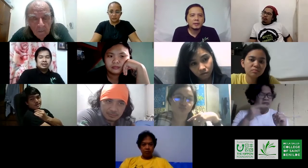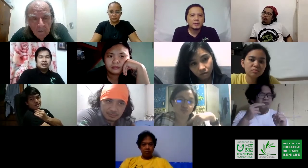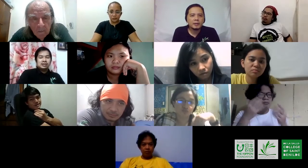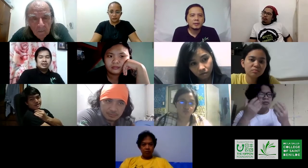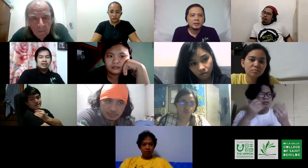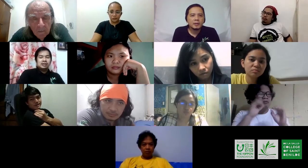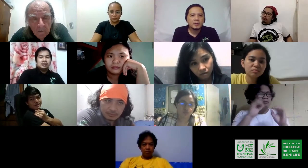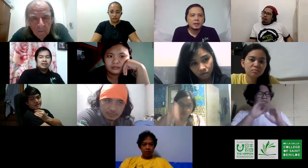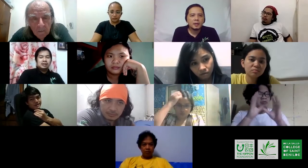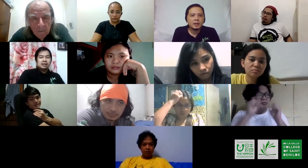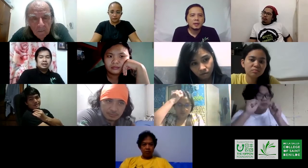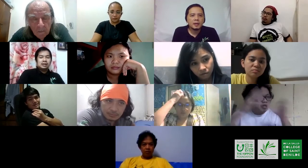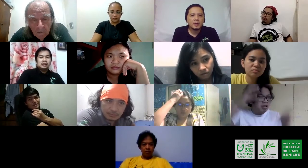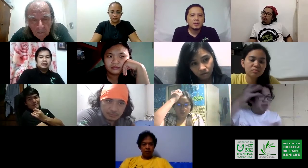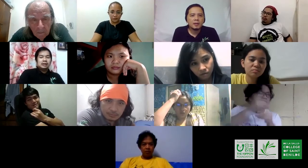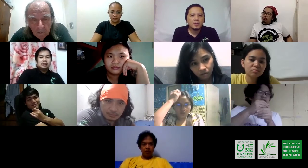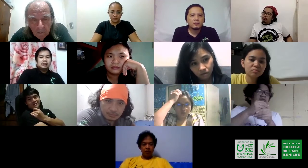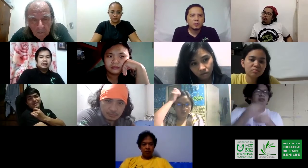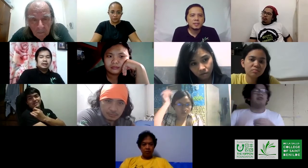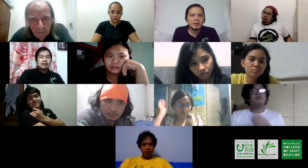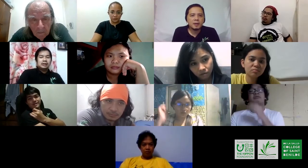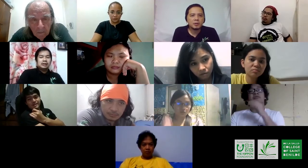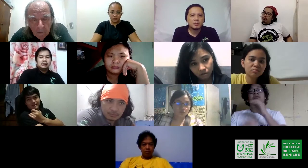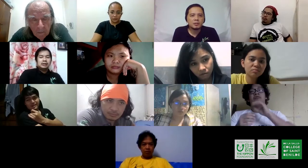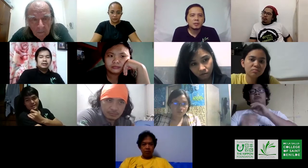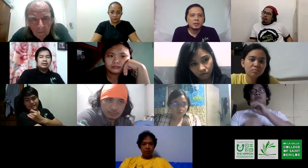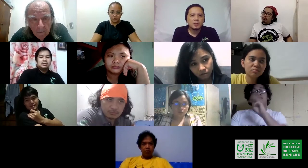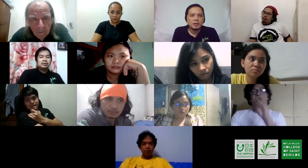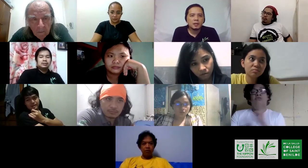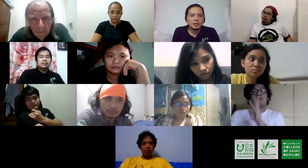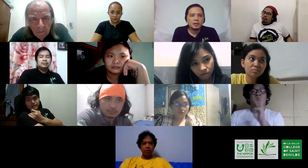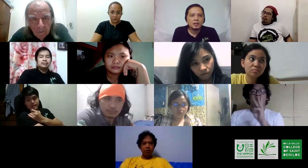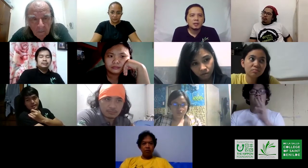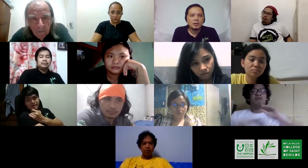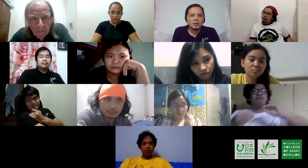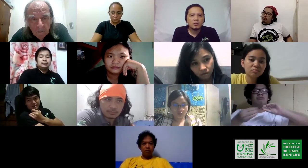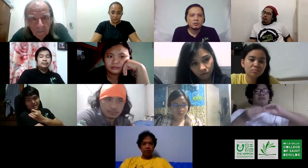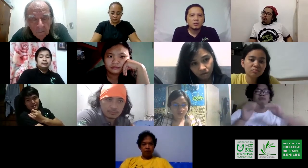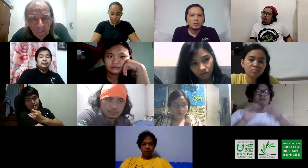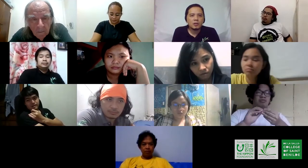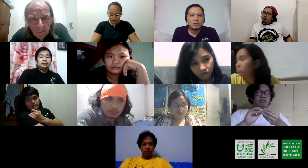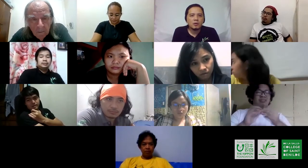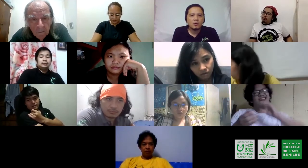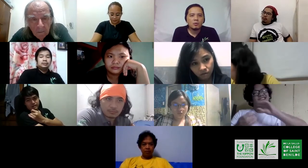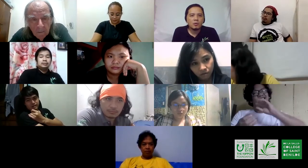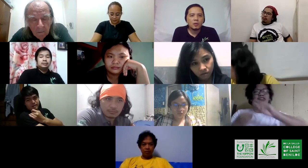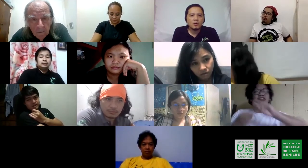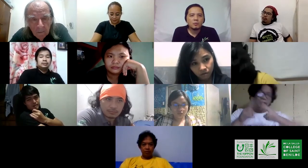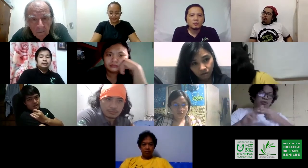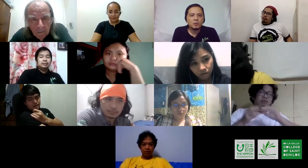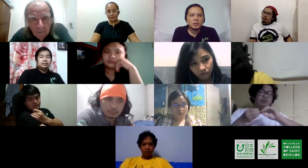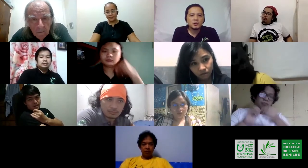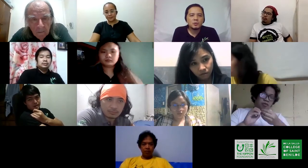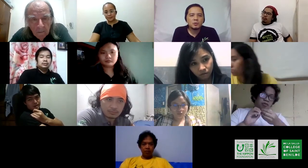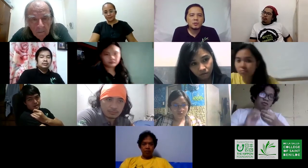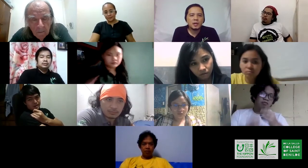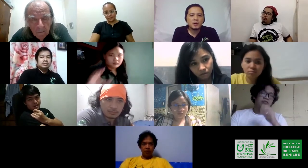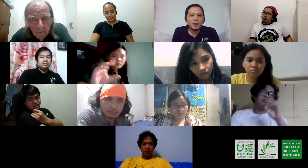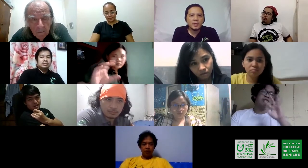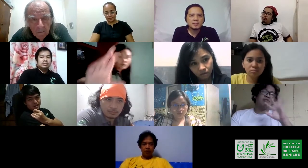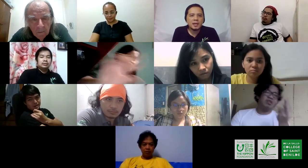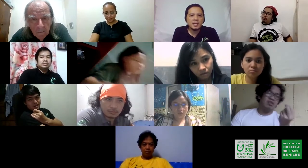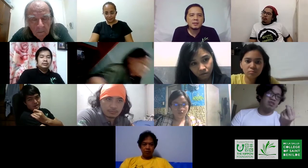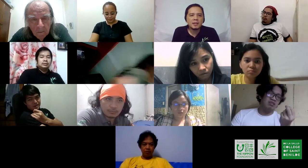when, for example, do we do